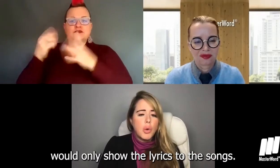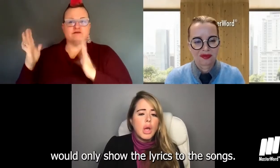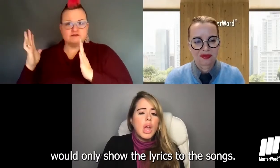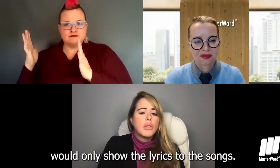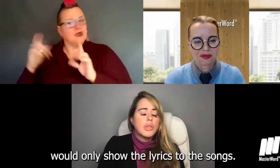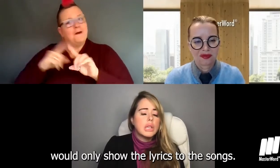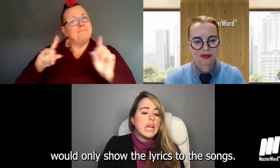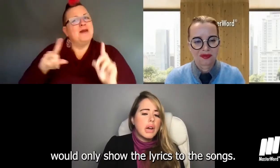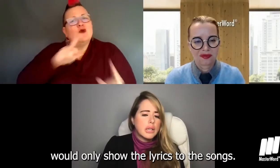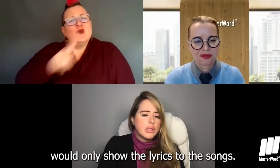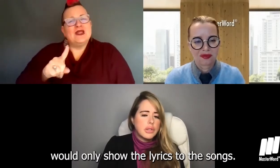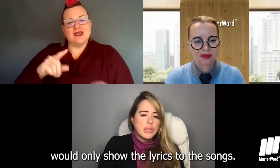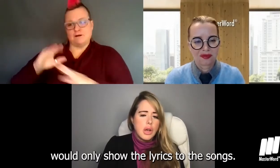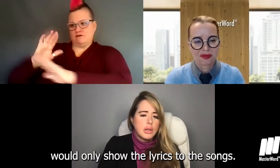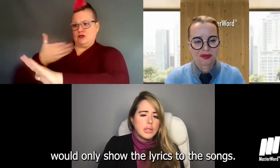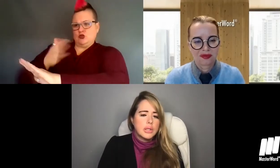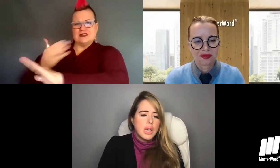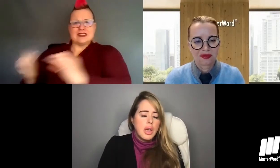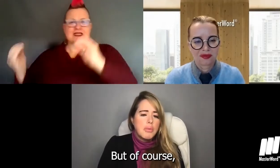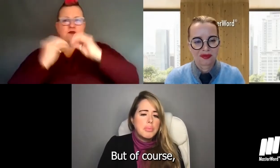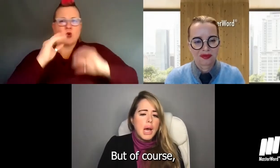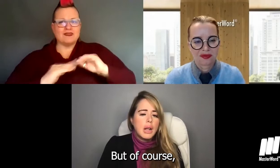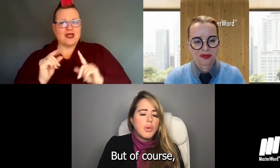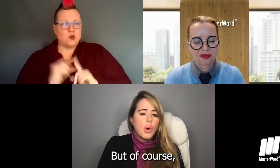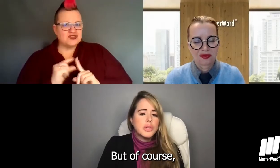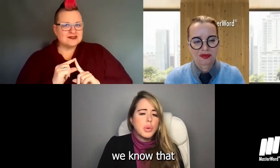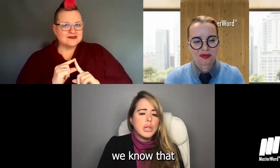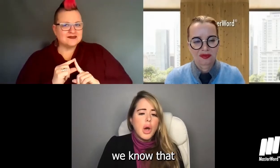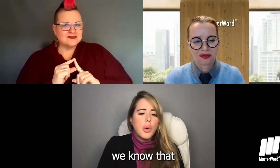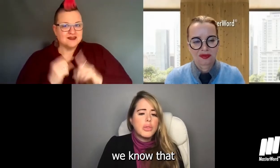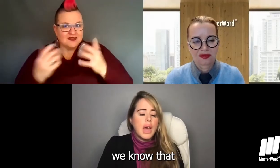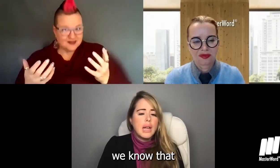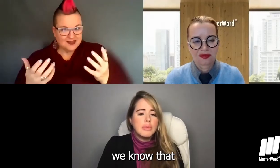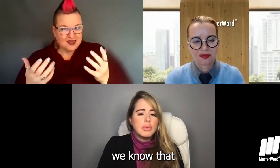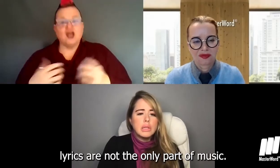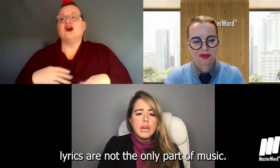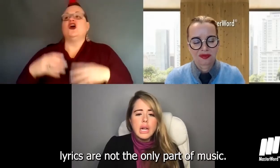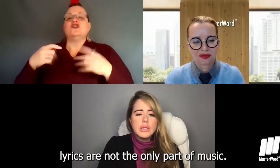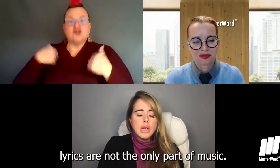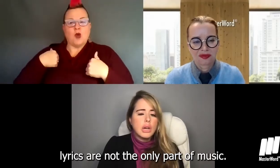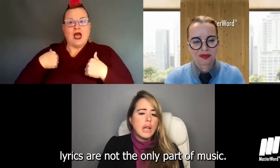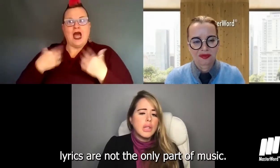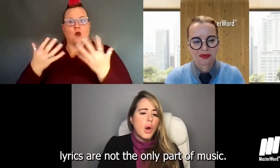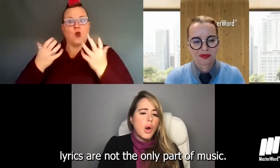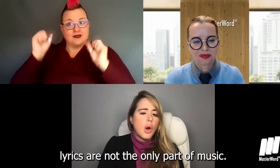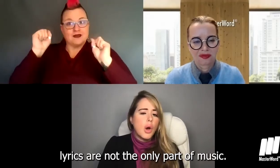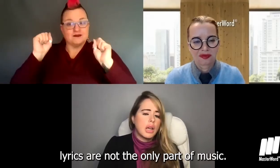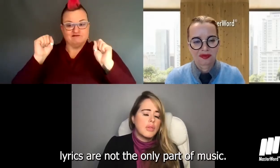the lyrics to the songs. But of course, we know that lyrics are not the only part